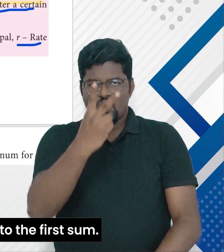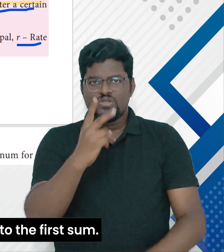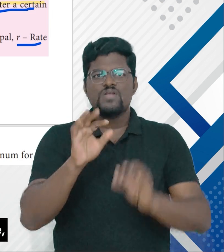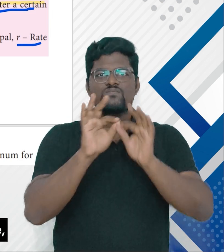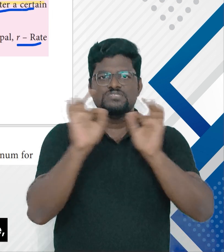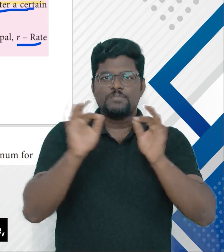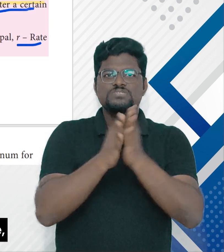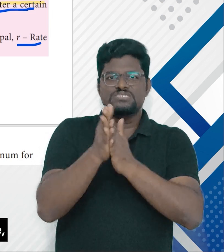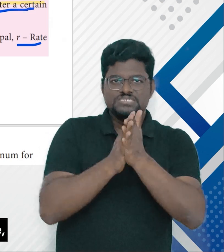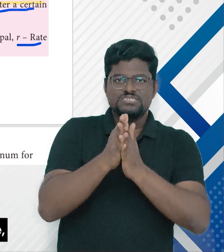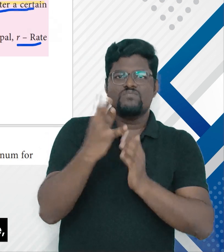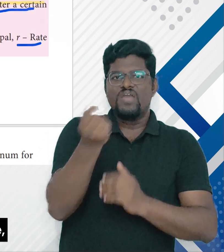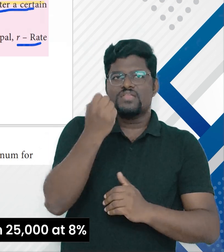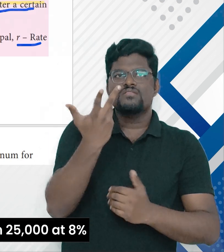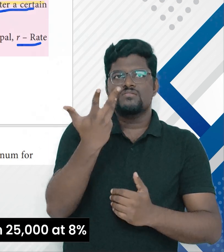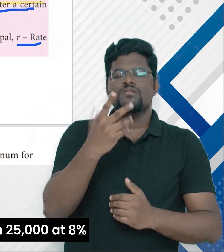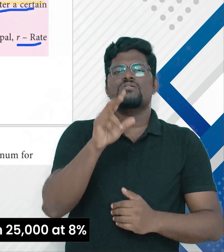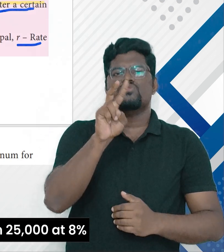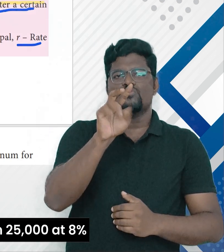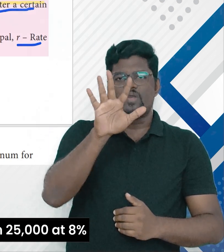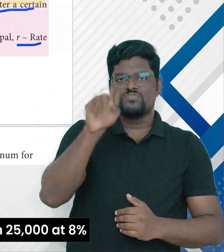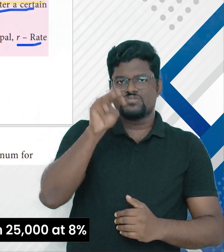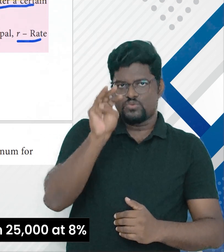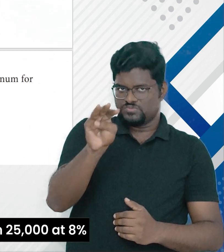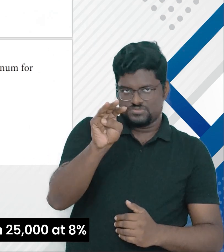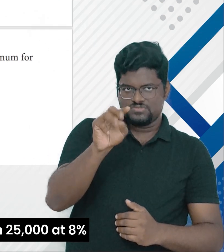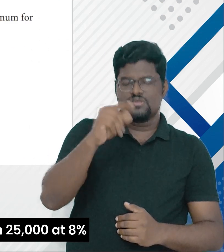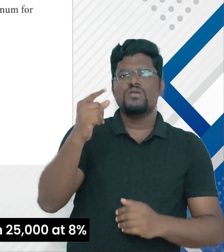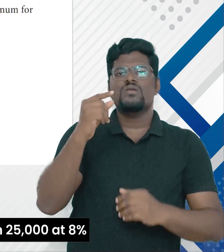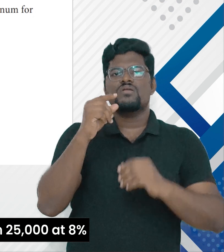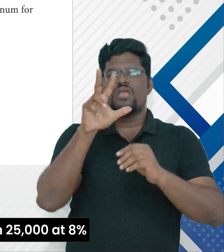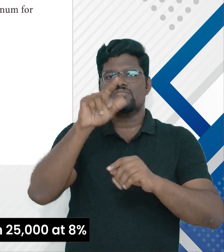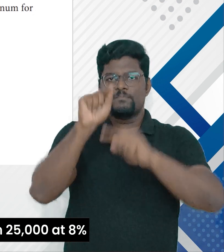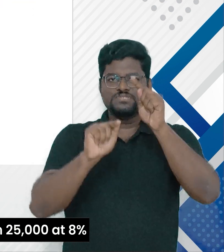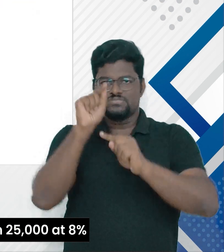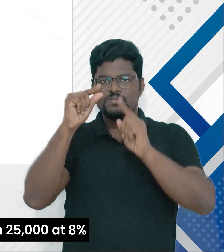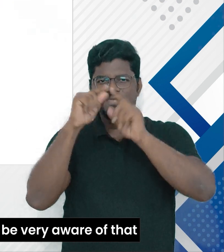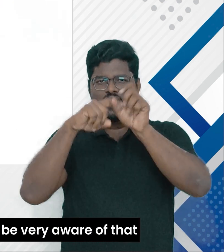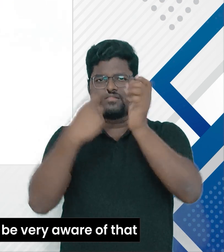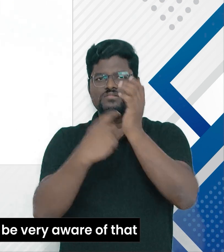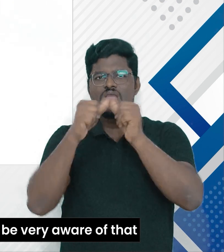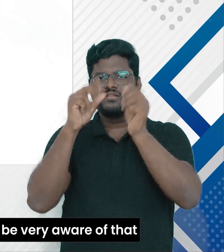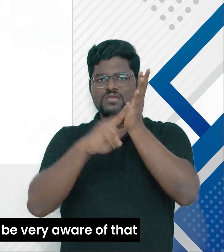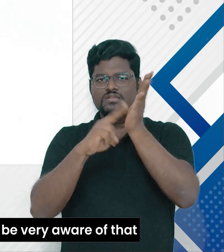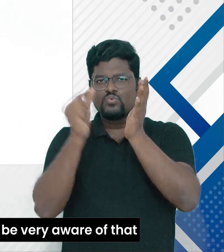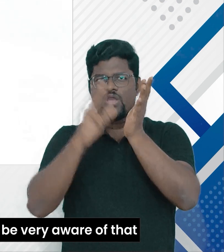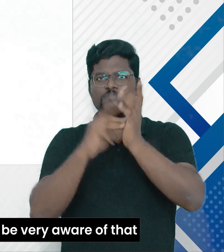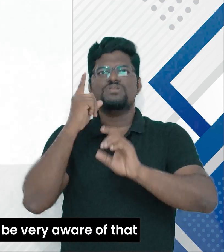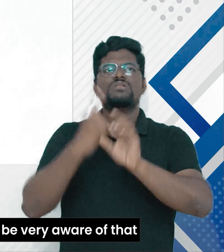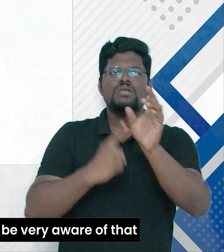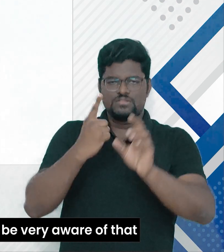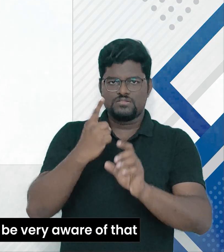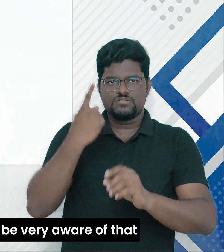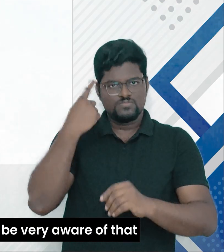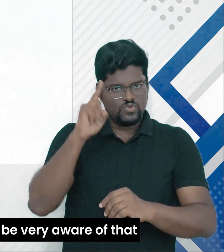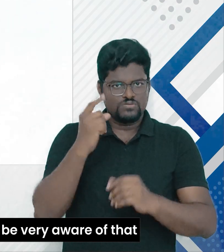sum. First sum C. Find the simple interest on 25,000 at 8%. While doing the sum, you have to